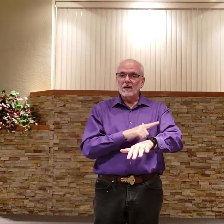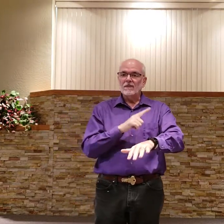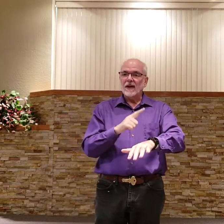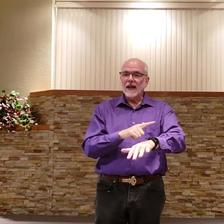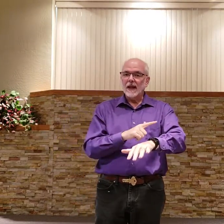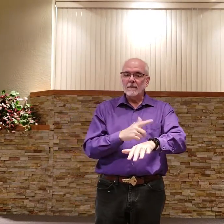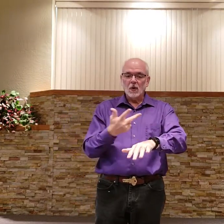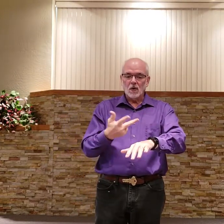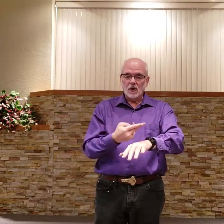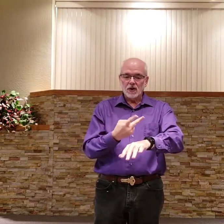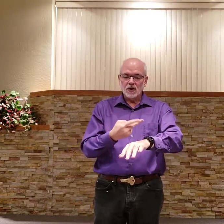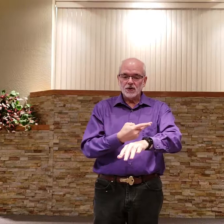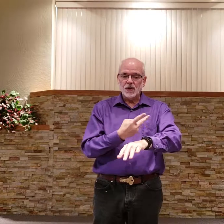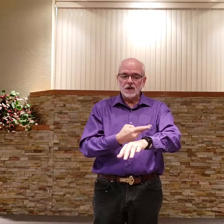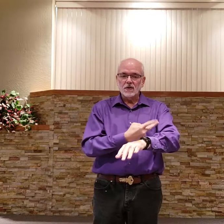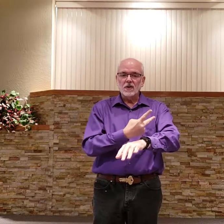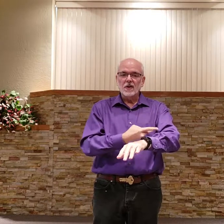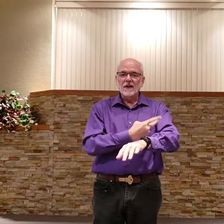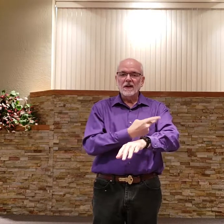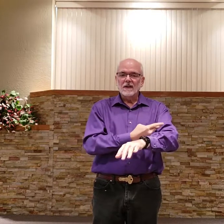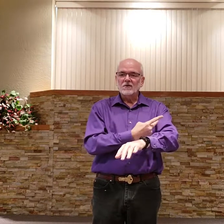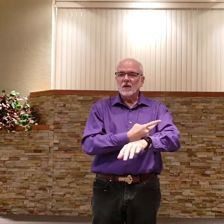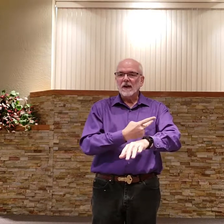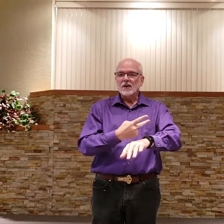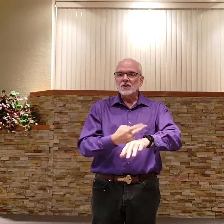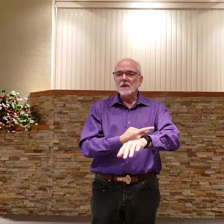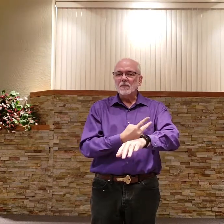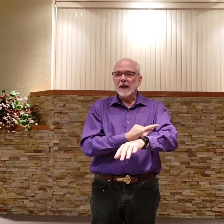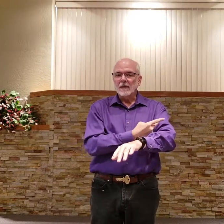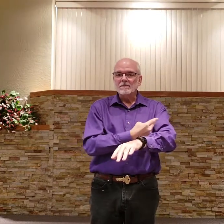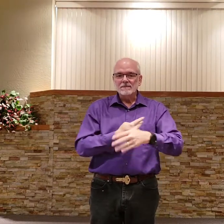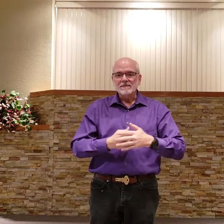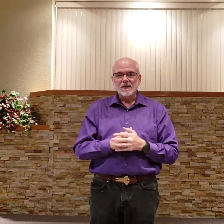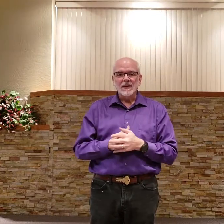for Lamb or shears, sort of like sheep lamb, okay?